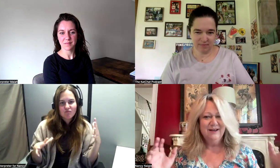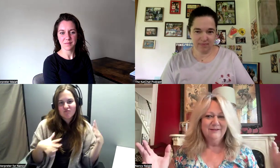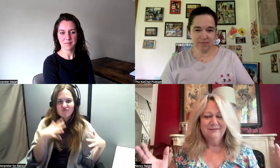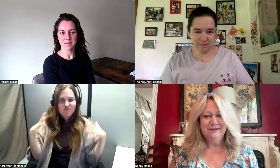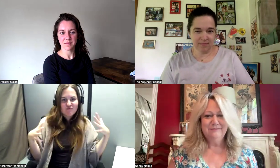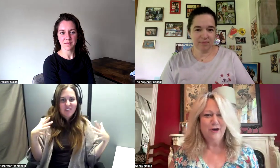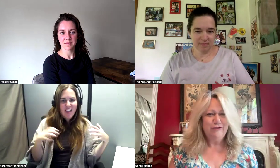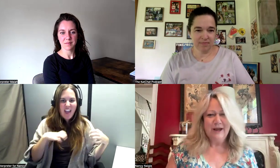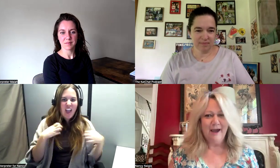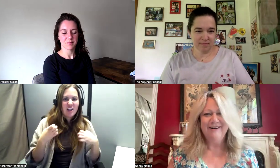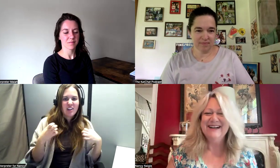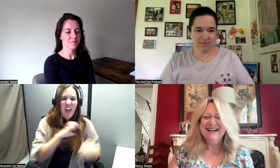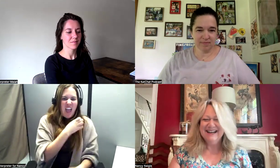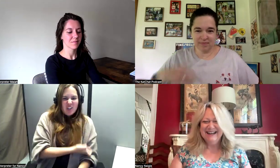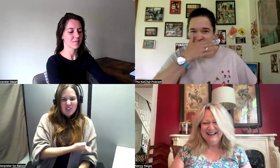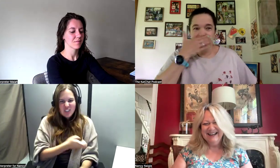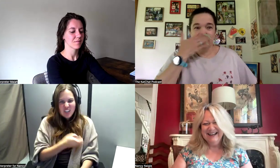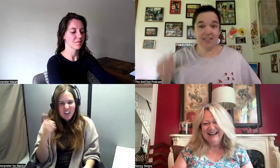wild, go for it, gal.